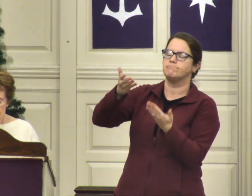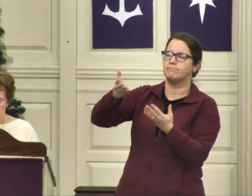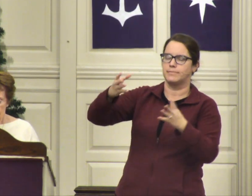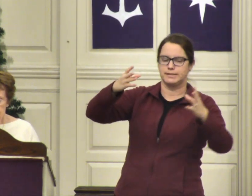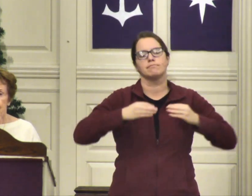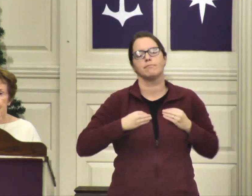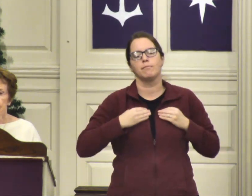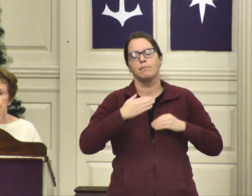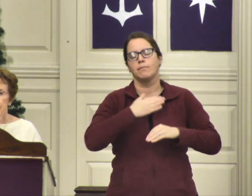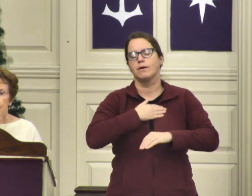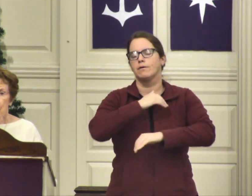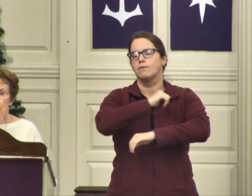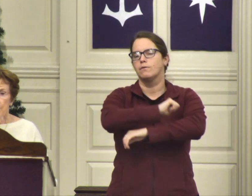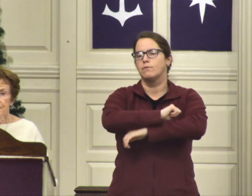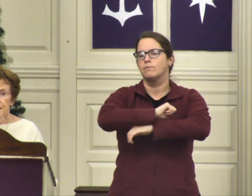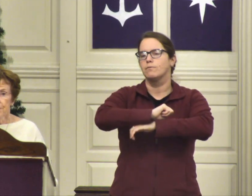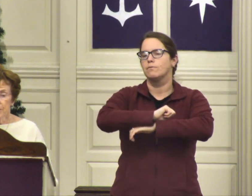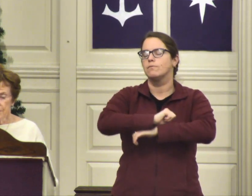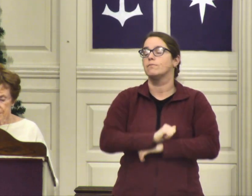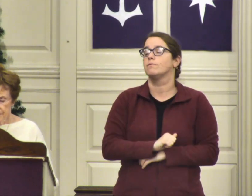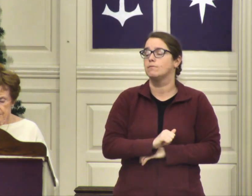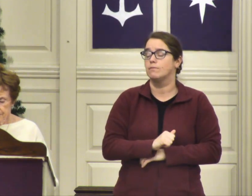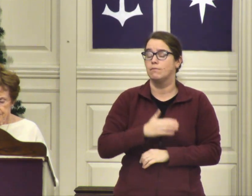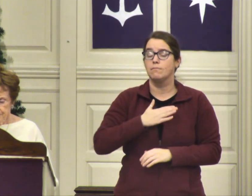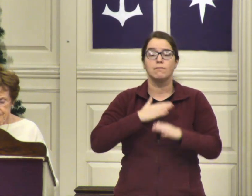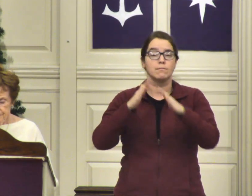house of prayer for all people.